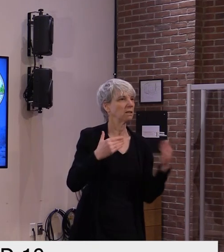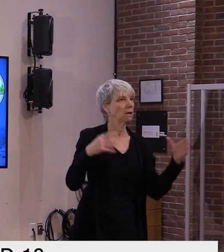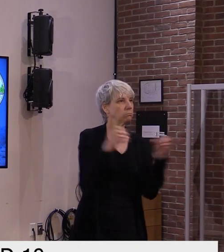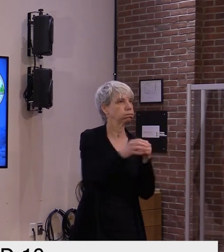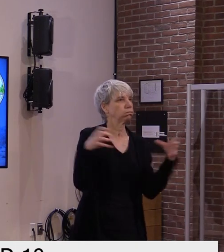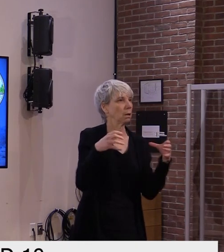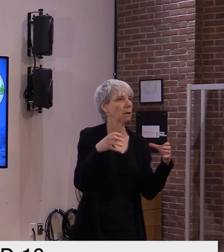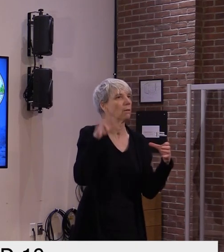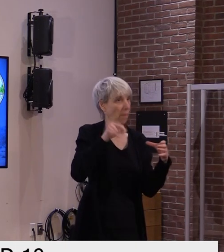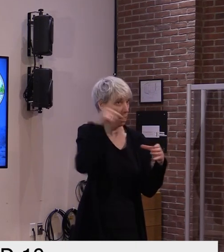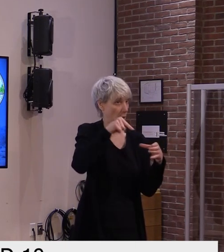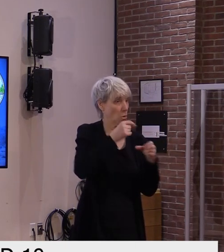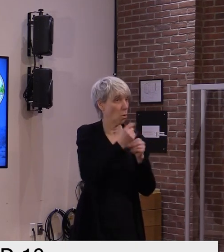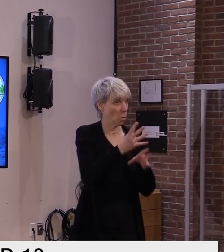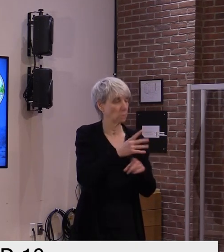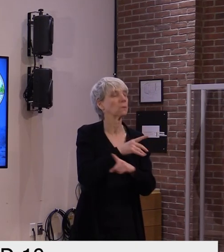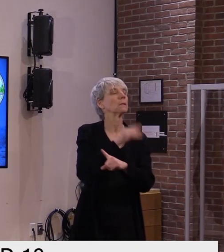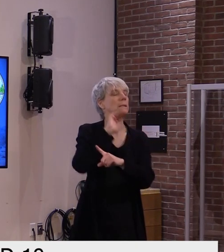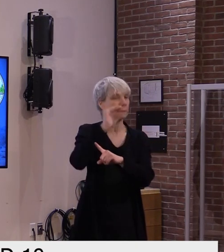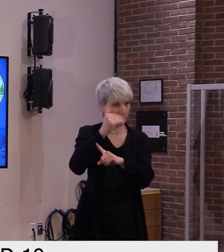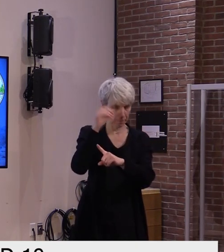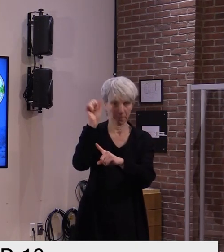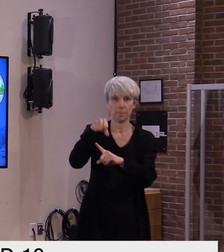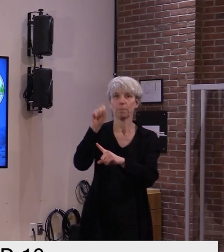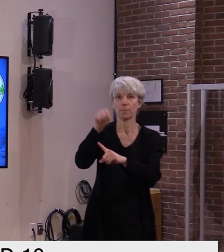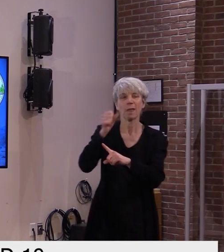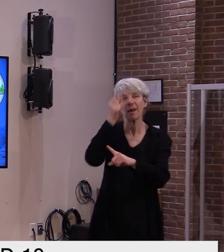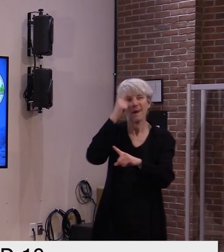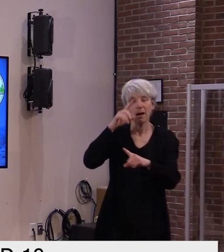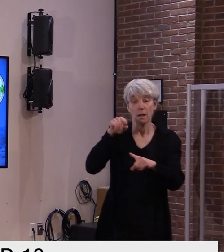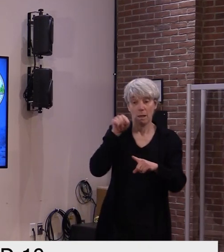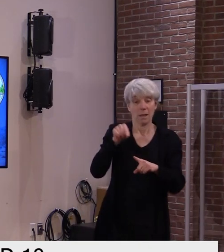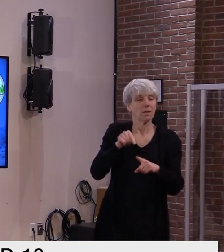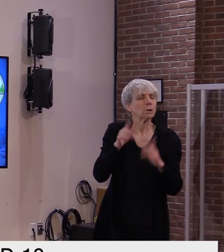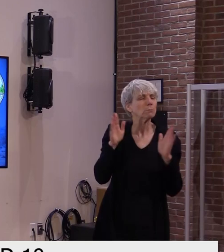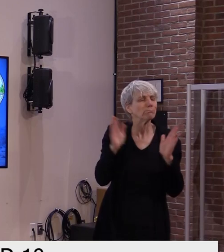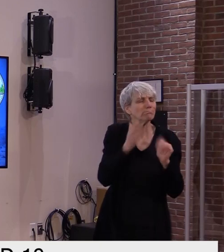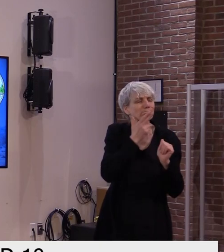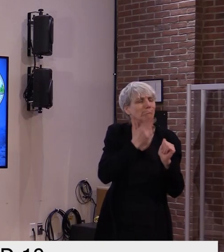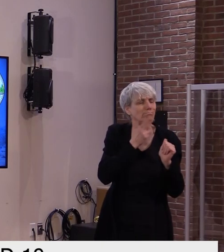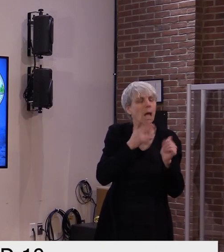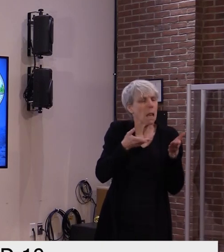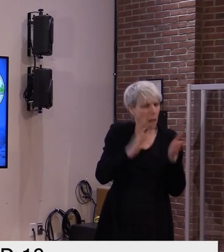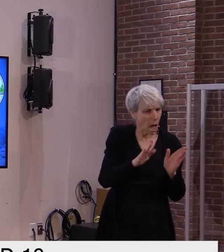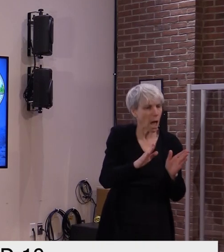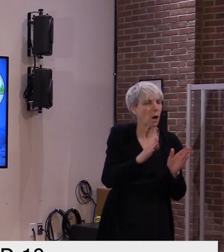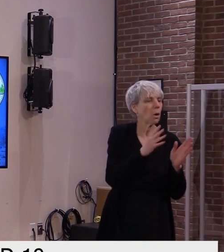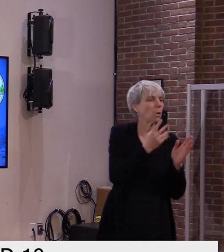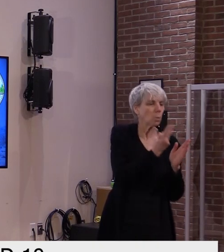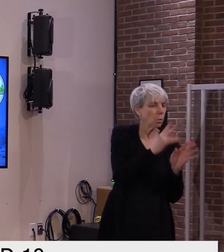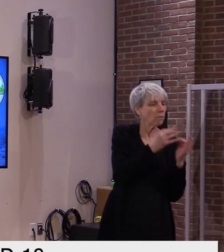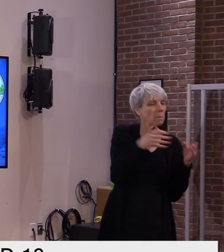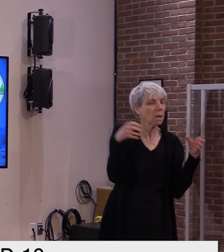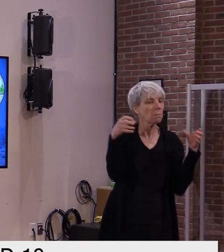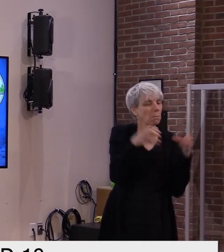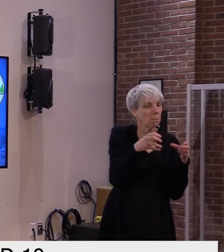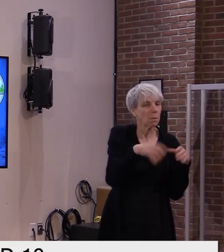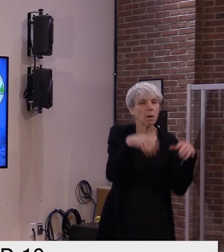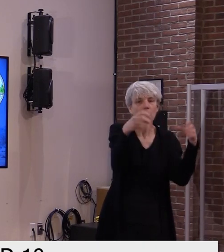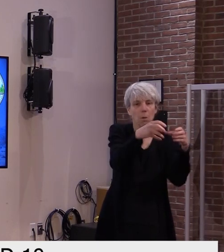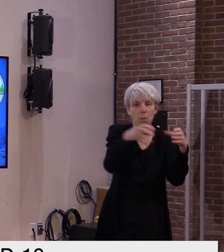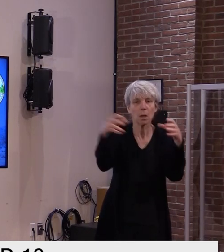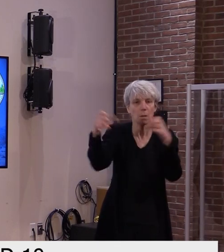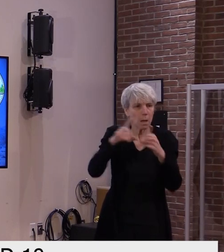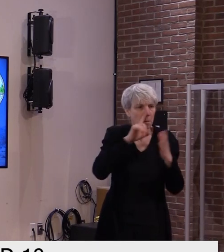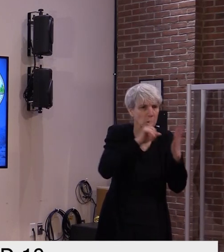That's what we're finding. We haven't been able to contact trace back to any that I know of one other